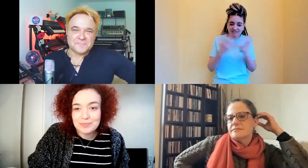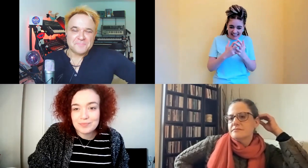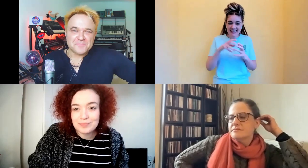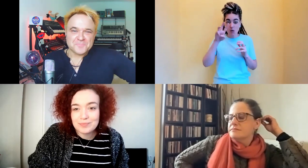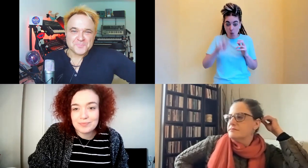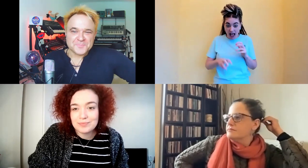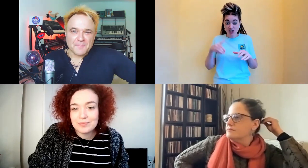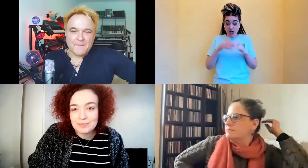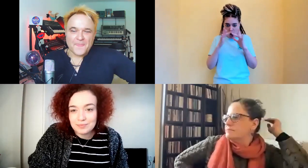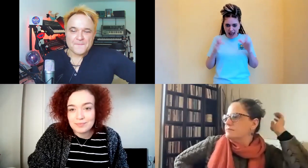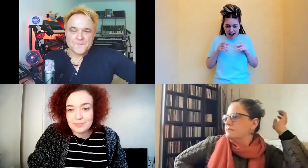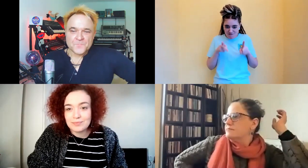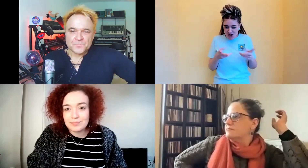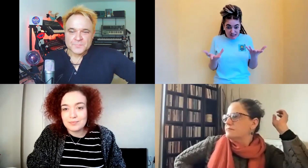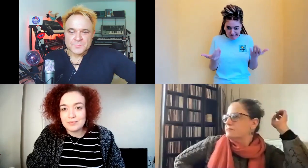world?